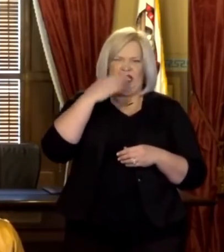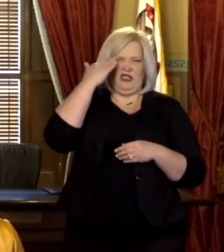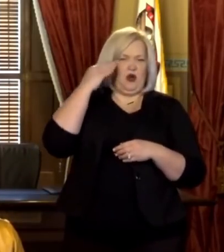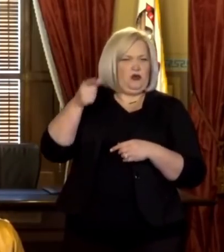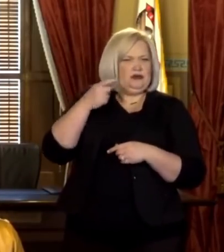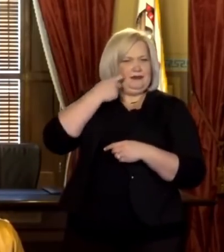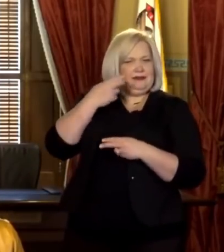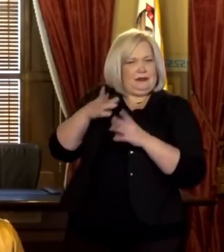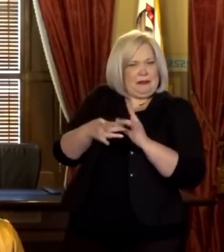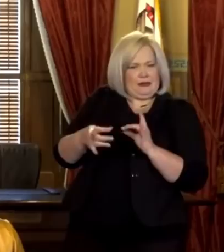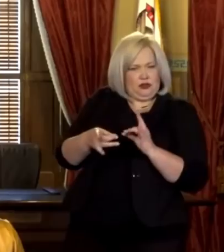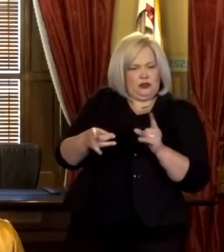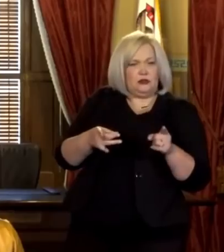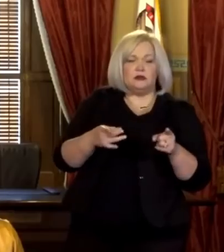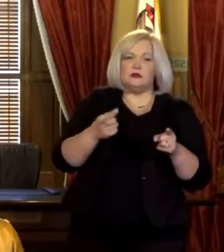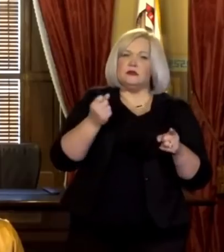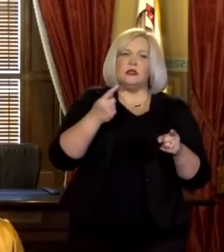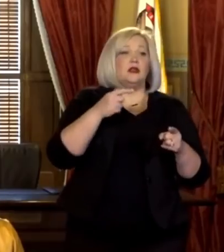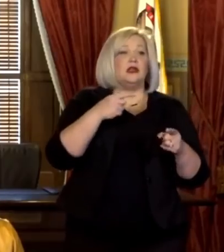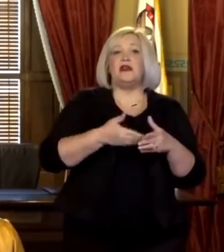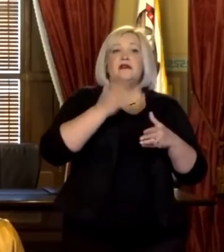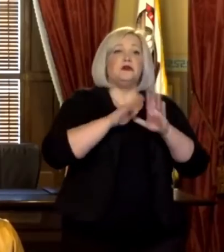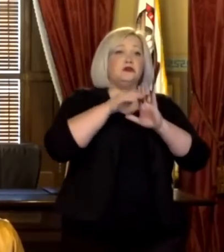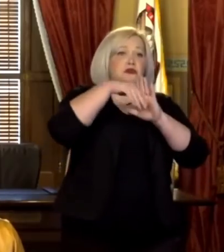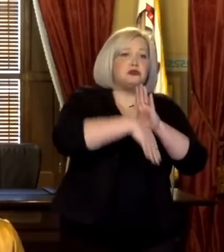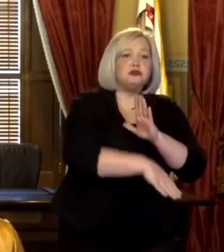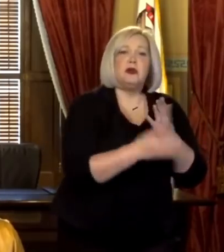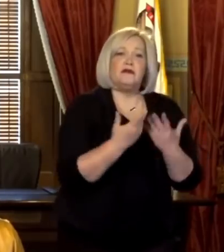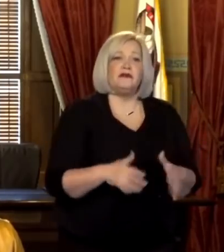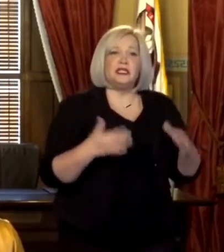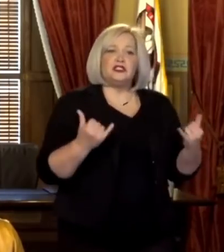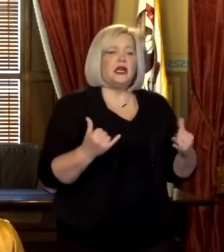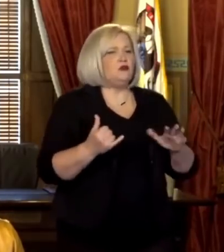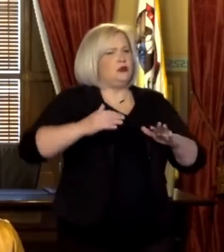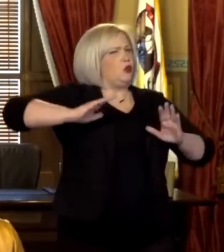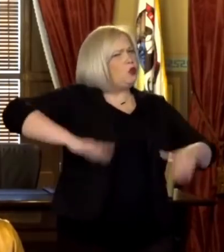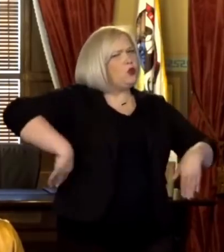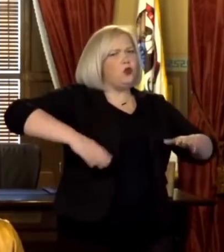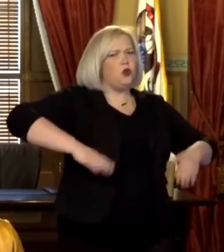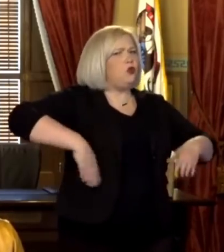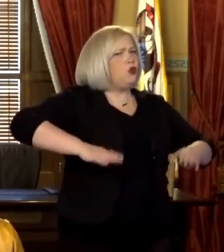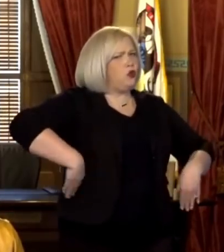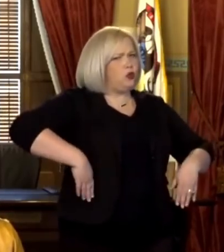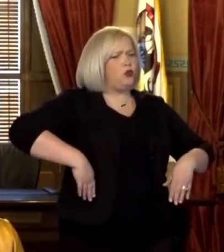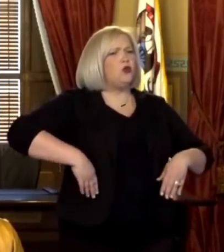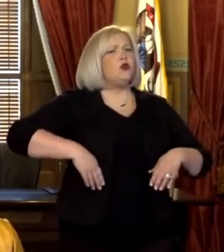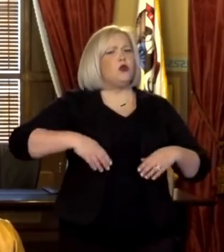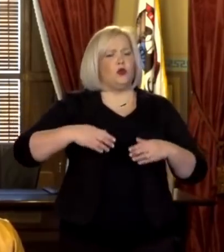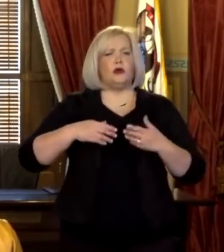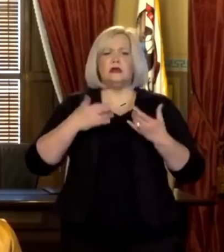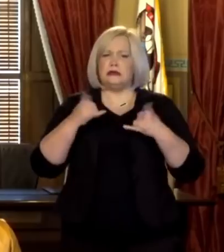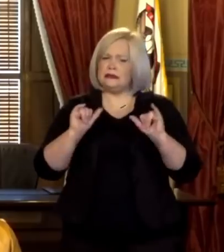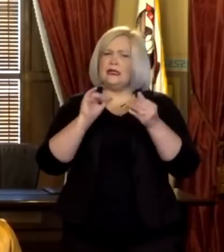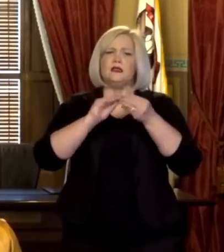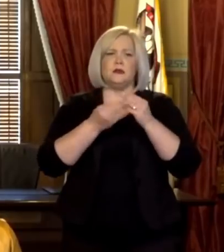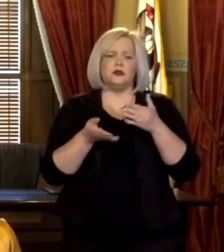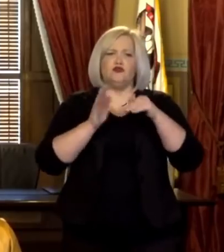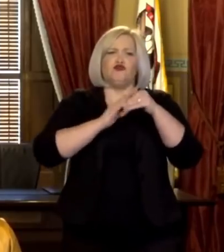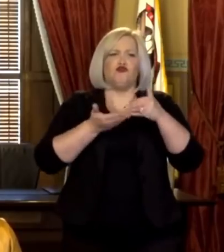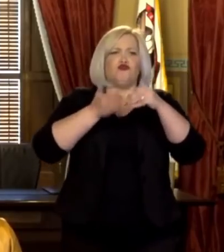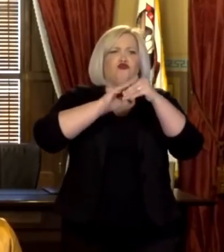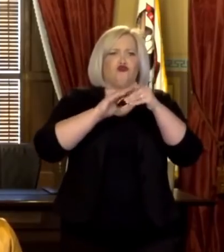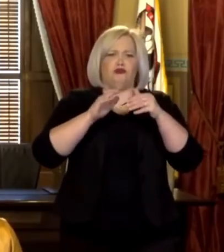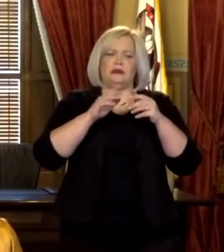yet. Our hospitals continue to be overwhelmed, particularly in Southeast Michigan. Every day, we